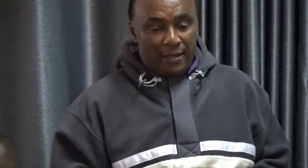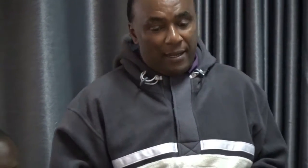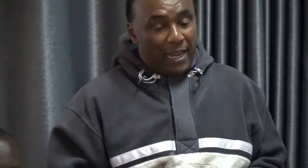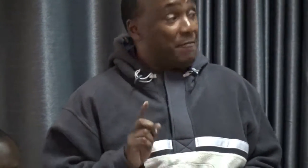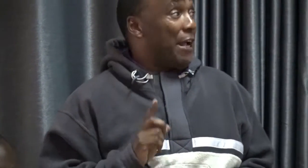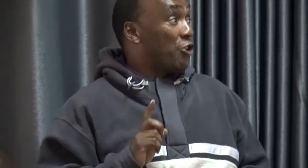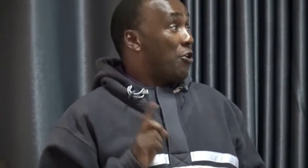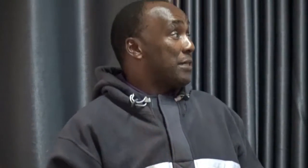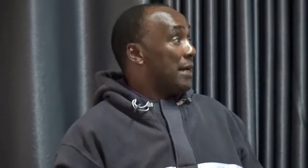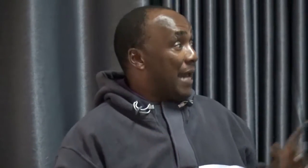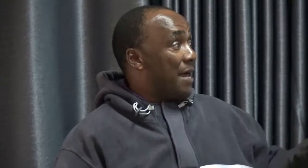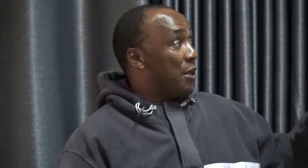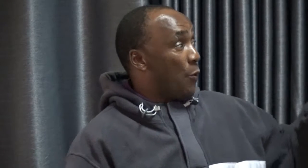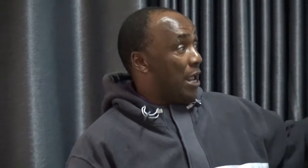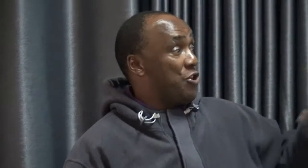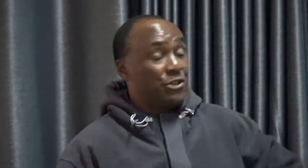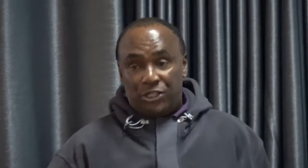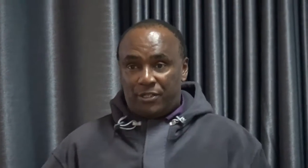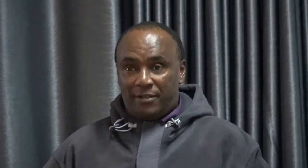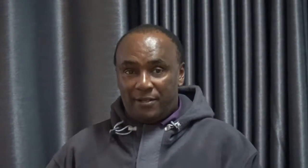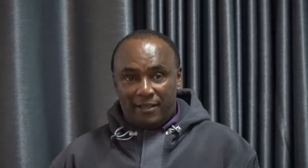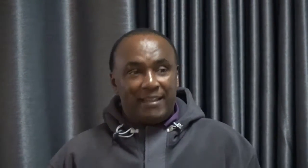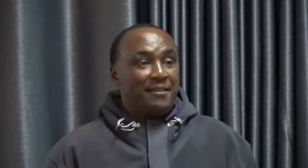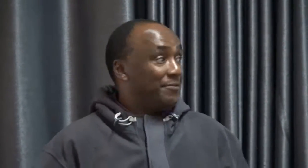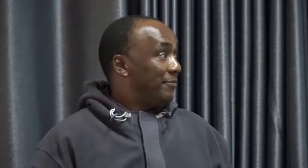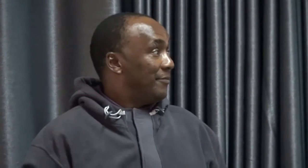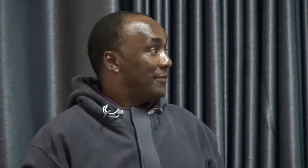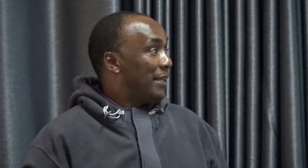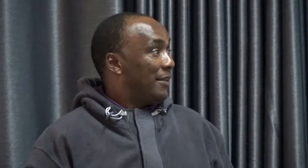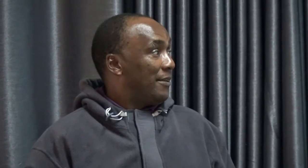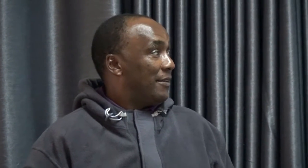there. If I don't learn the way you teach,